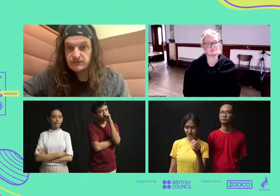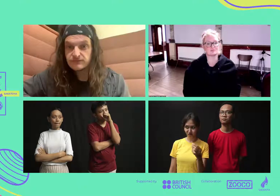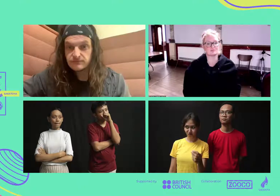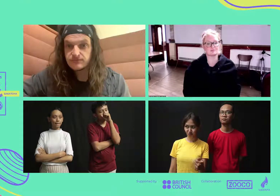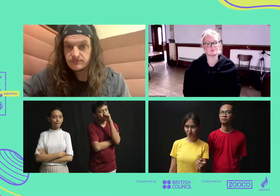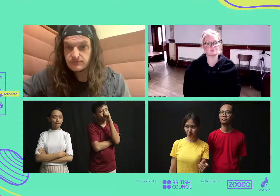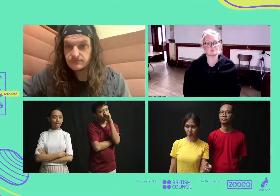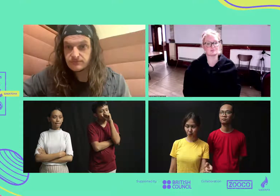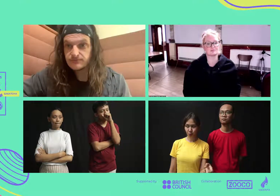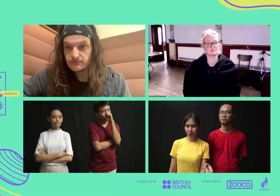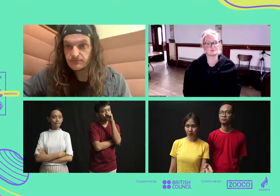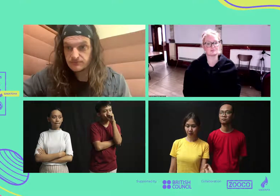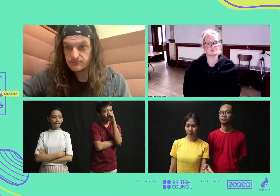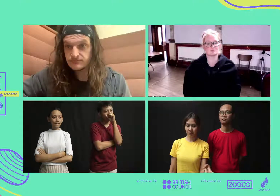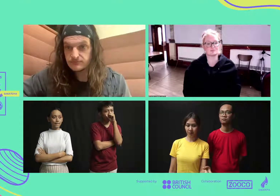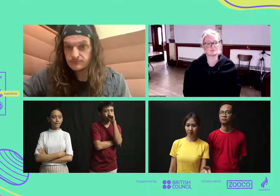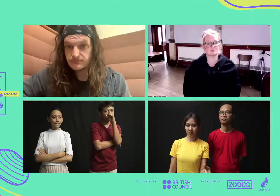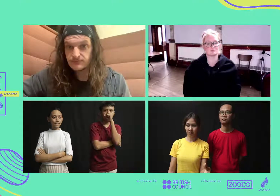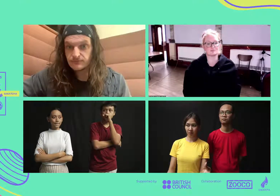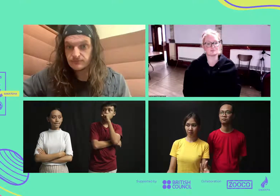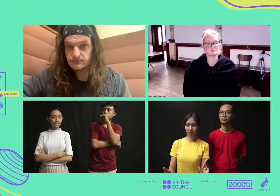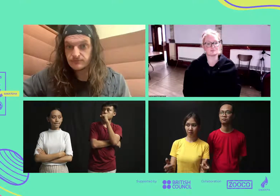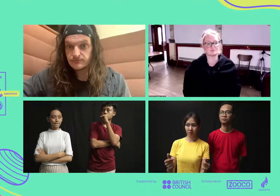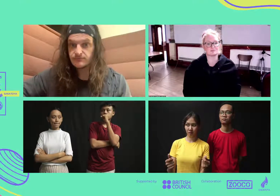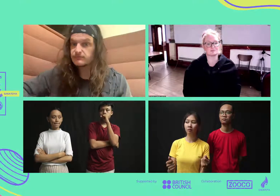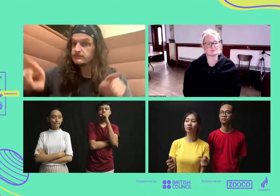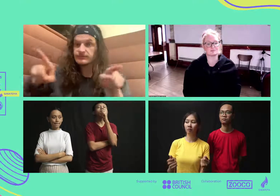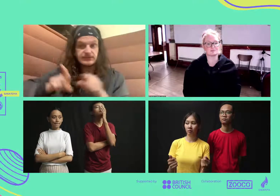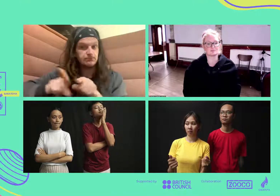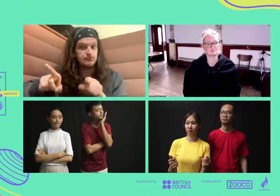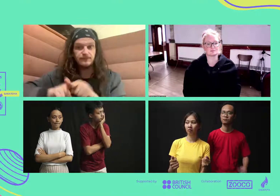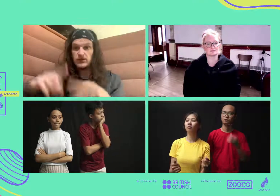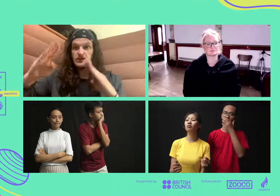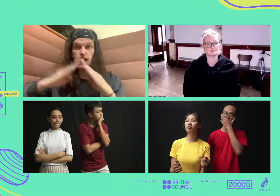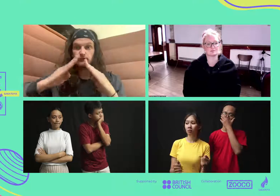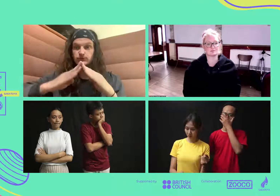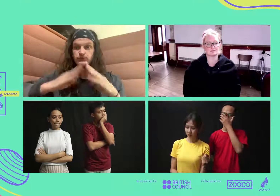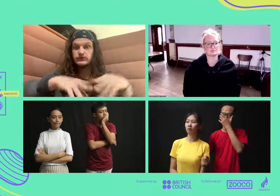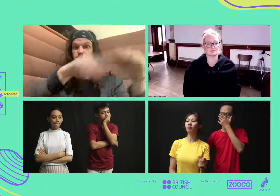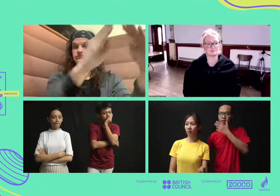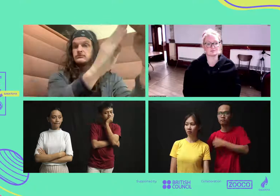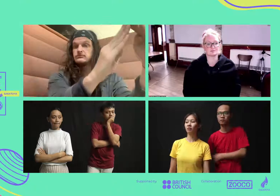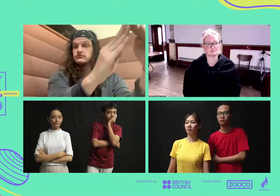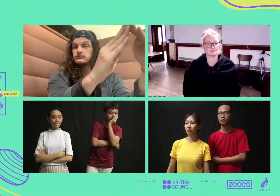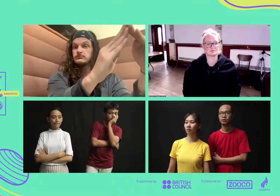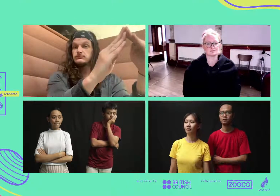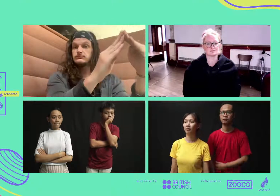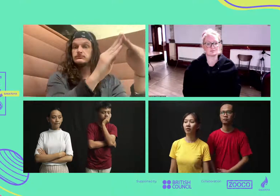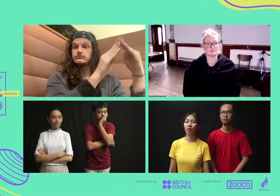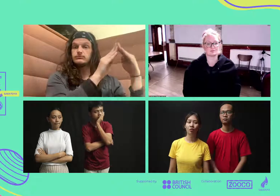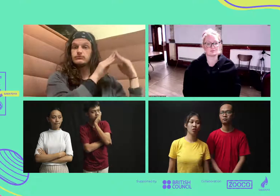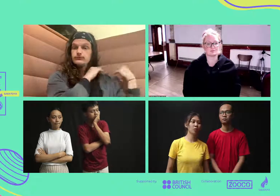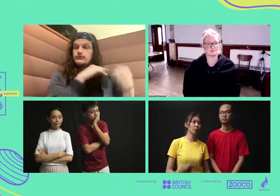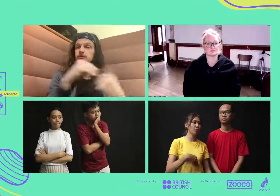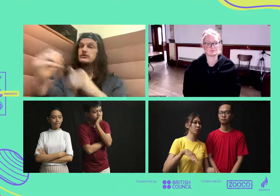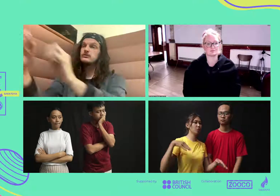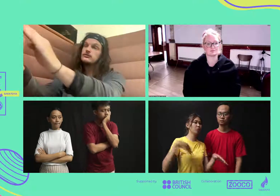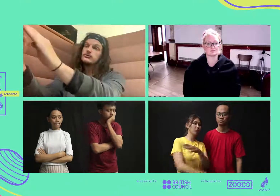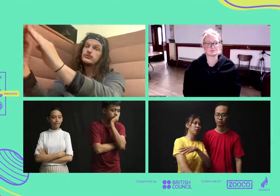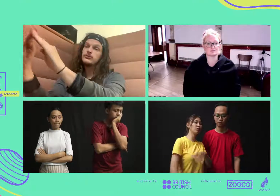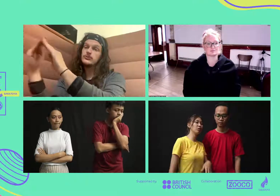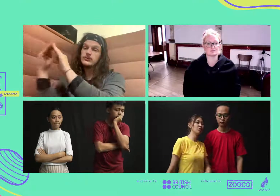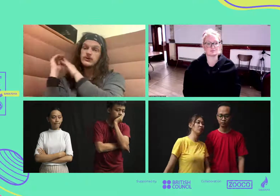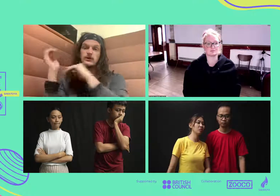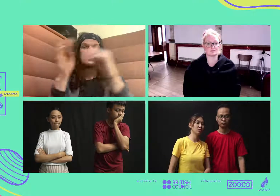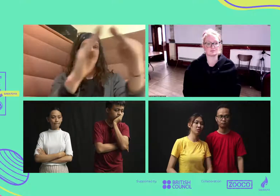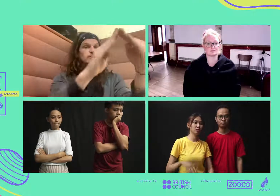the same principle applies. So as you drive faster and faster, the trees go past you faster. So it's exactly the same with houses. If you were